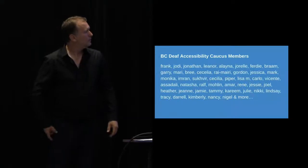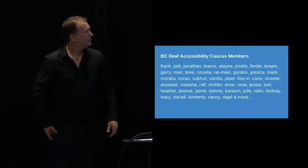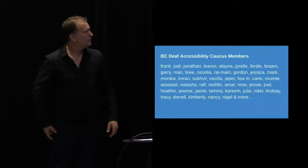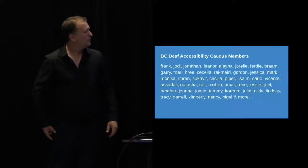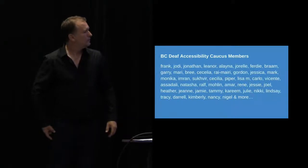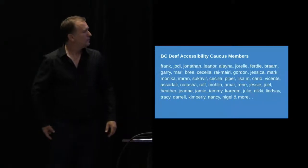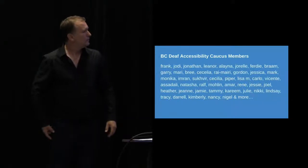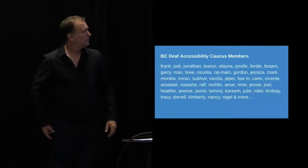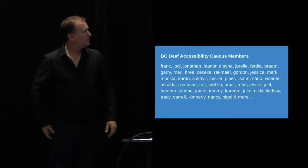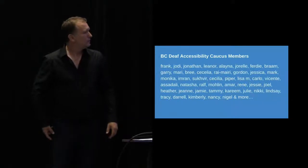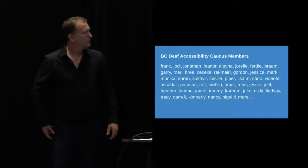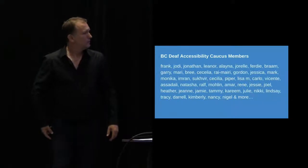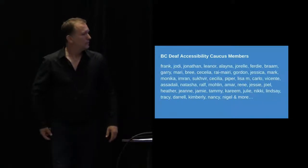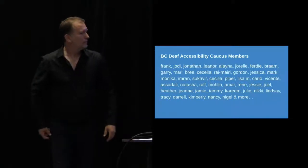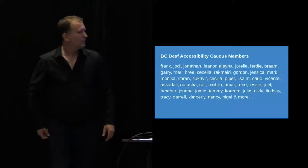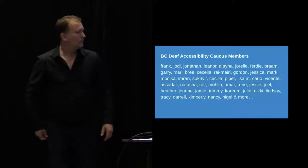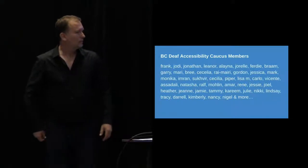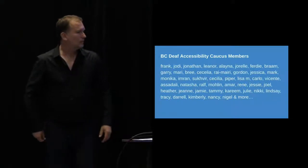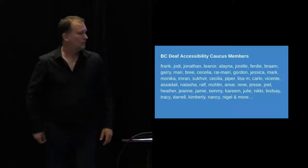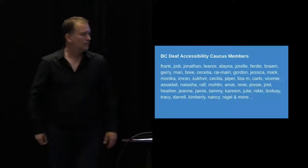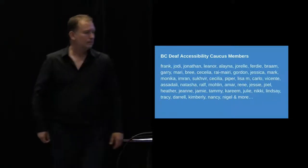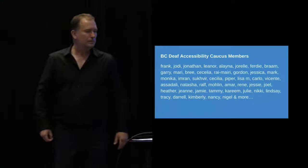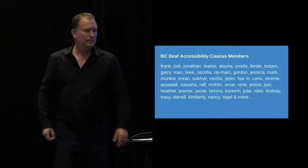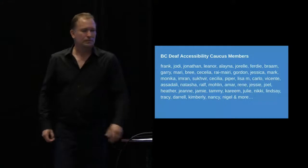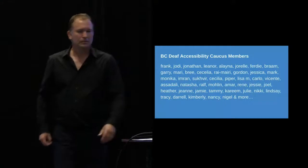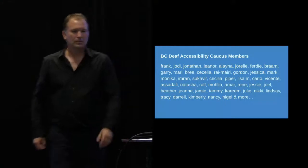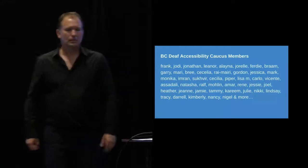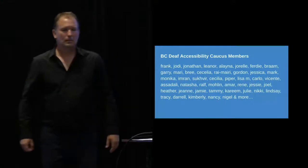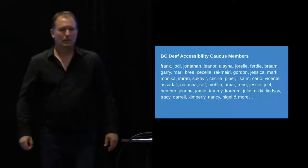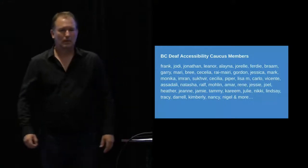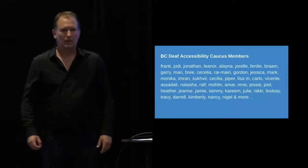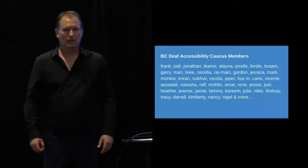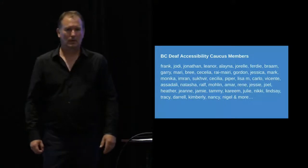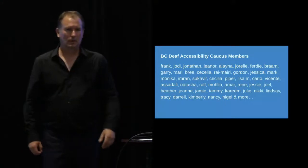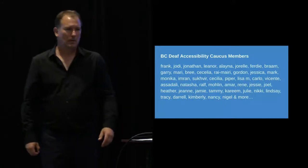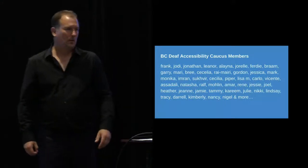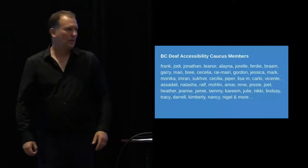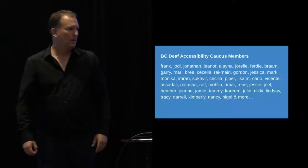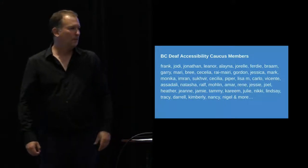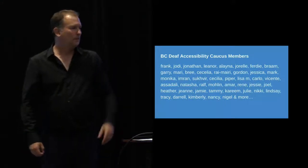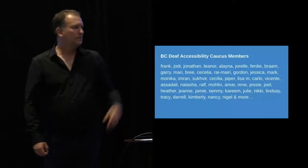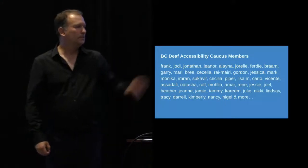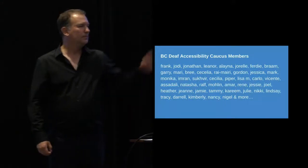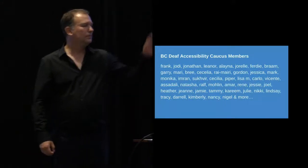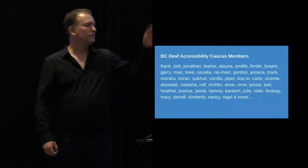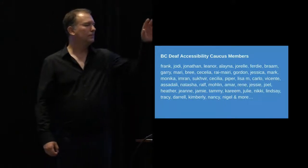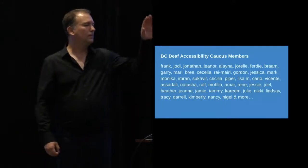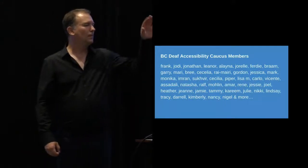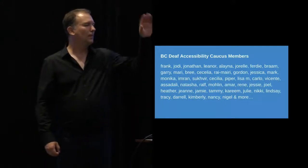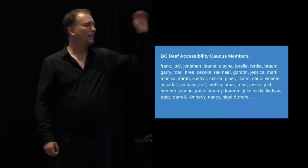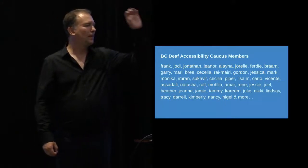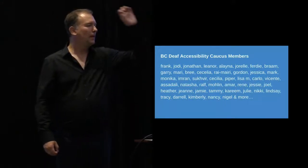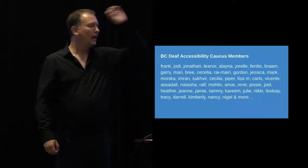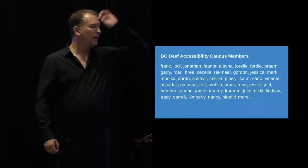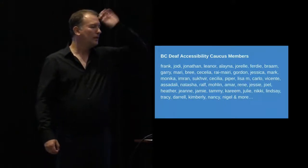Cecilia, Sukhvir, Ralph, Tammy, Kareem, all of the people on that screen, thank you so much.